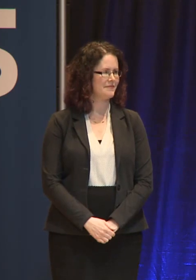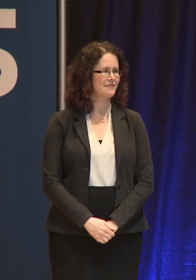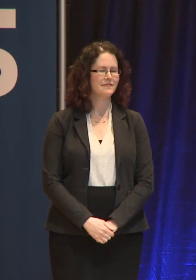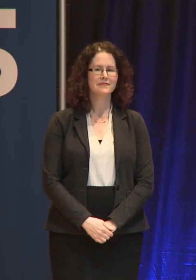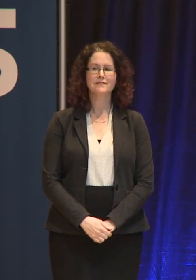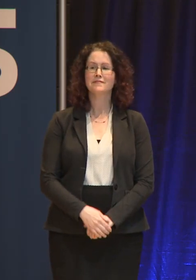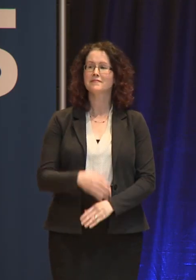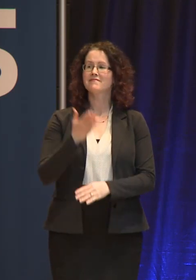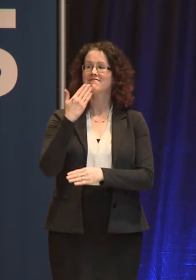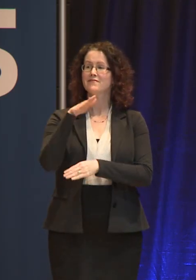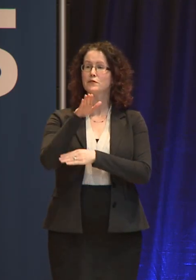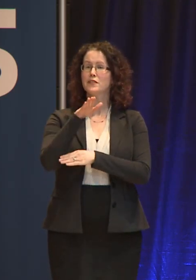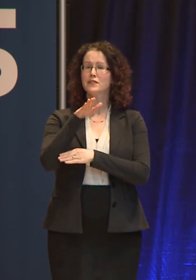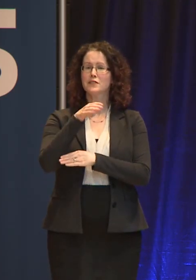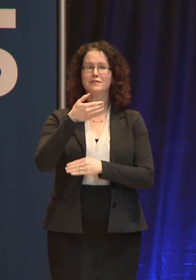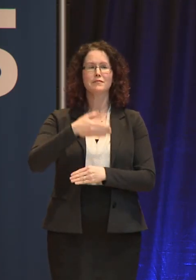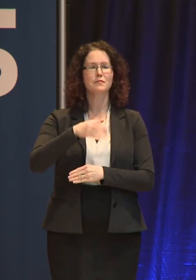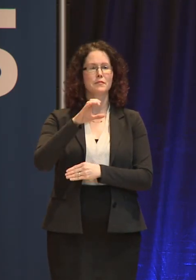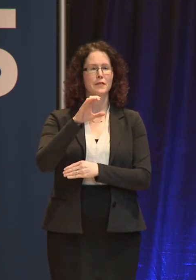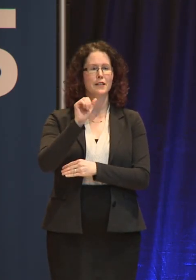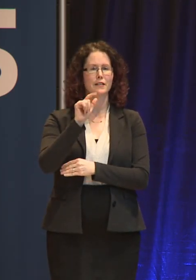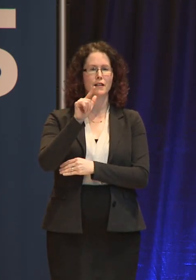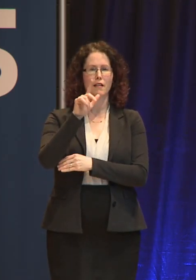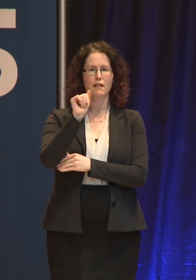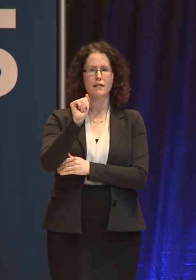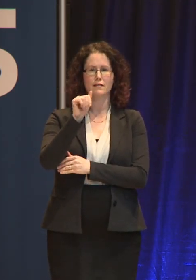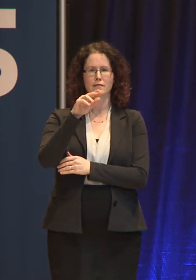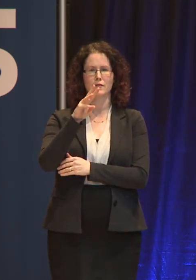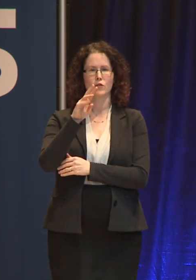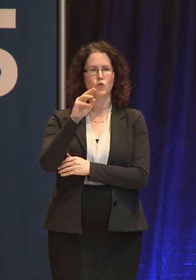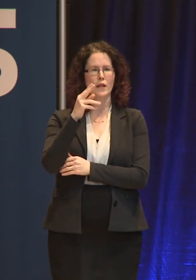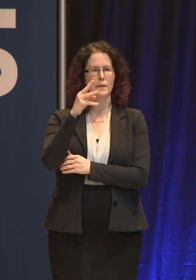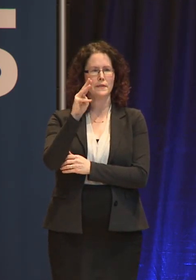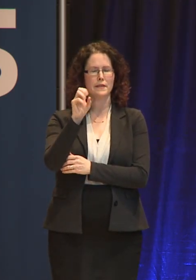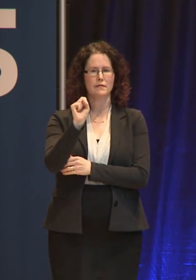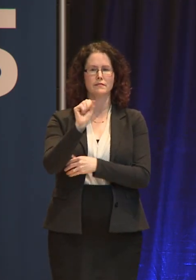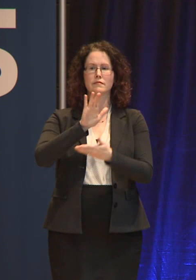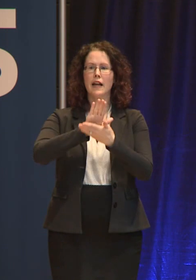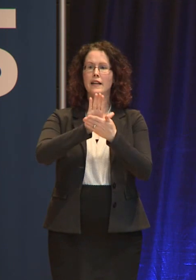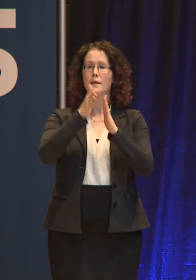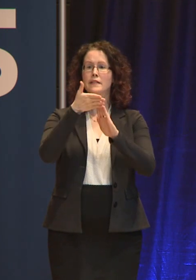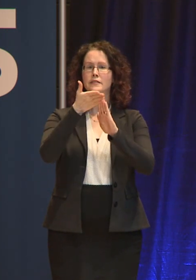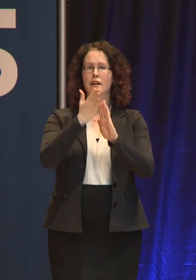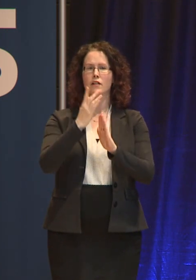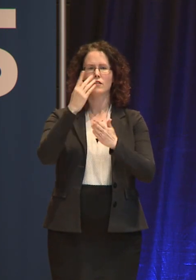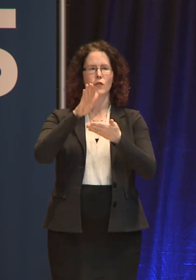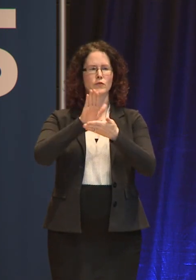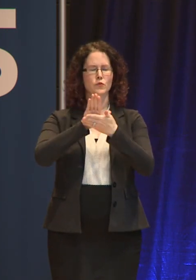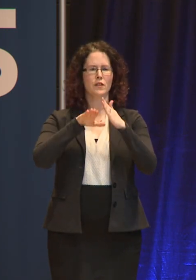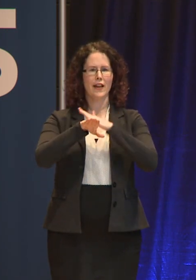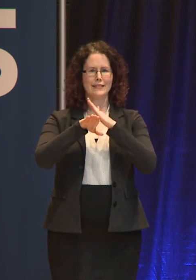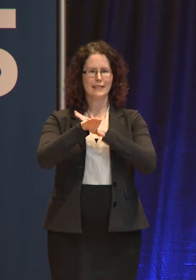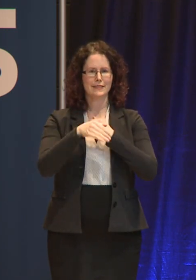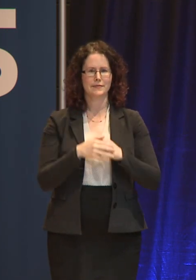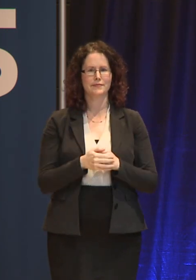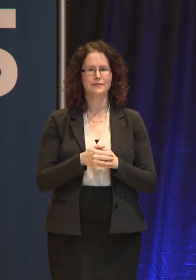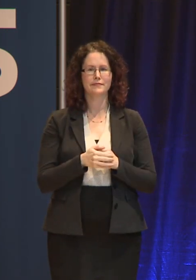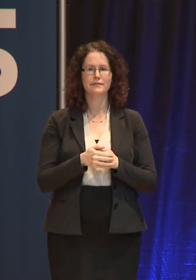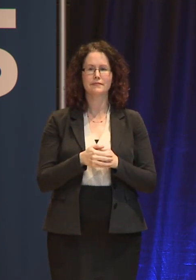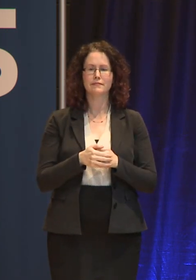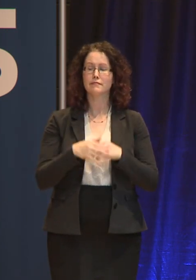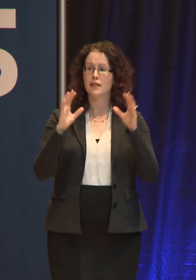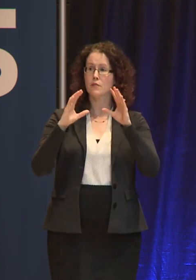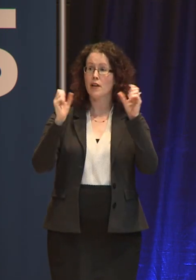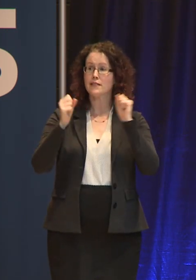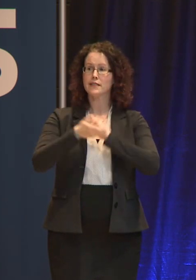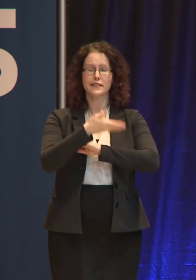Good afternoon. I'm Carla Wilms, the Academic Chair for the School of Access. Mr. President, I present to you the following candidate who has completed